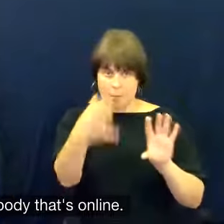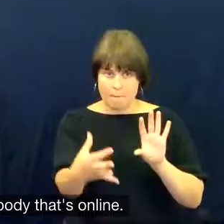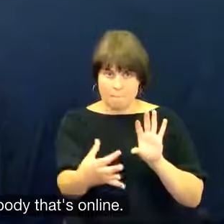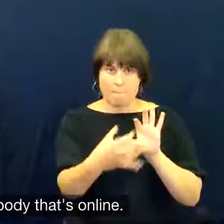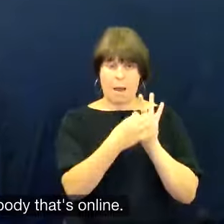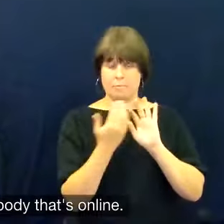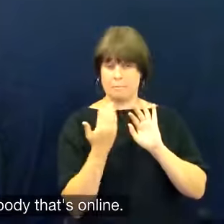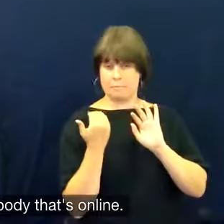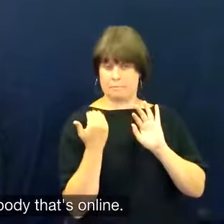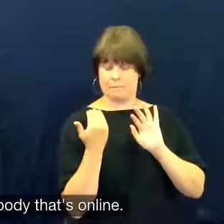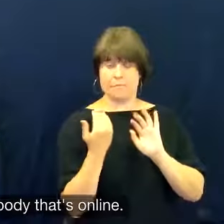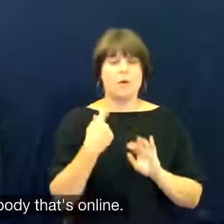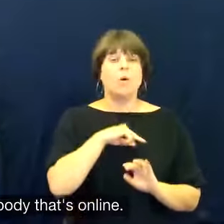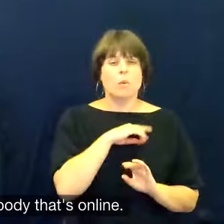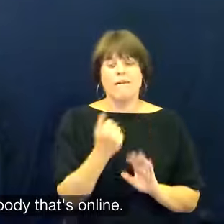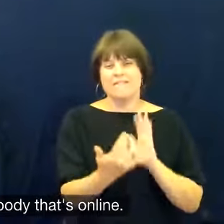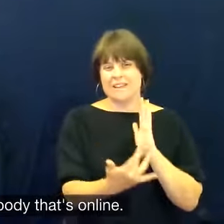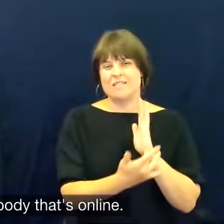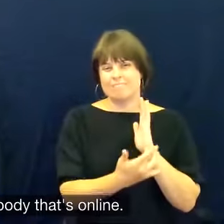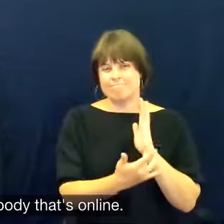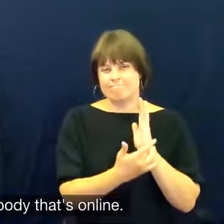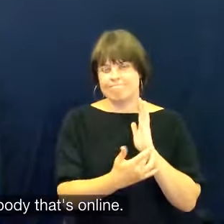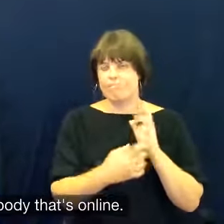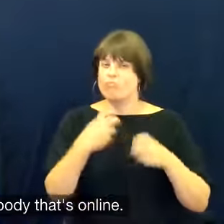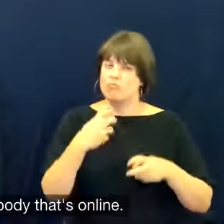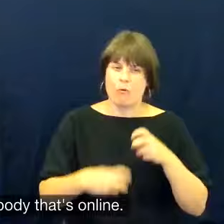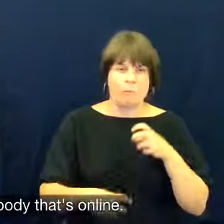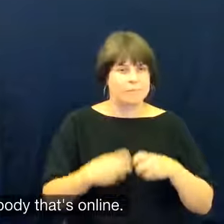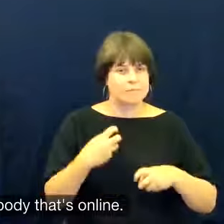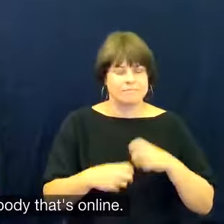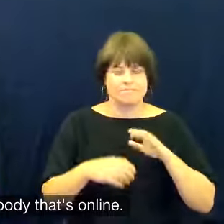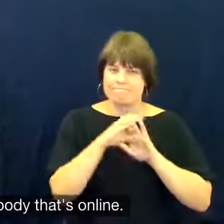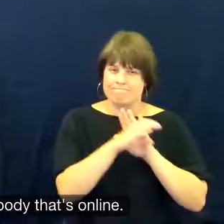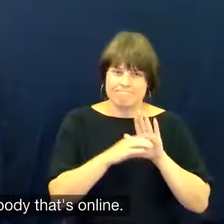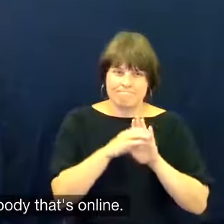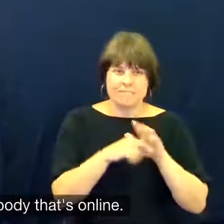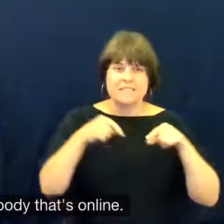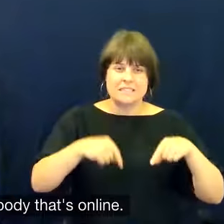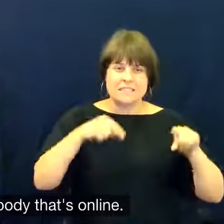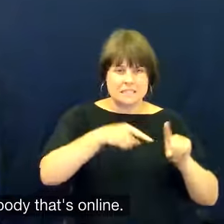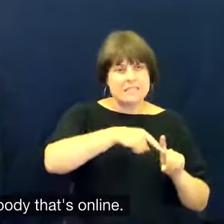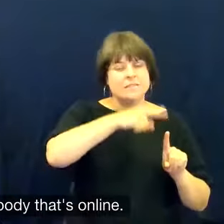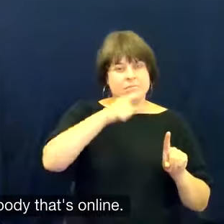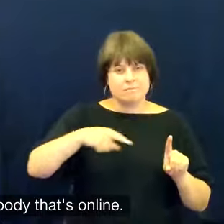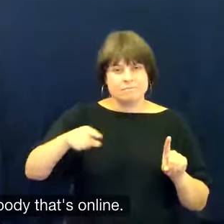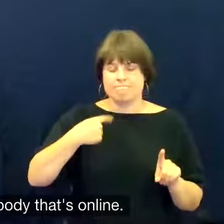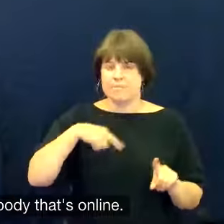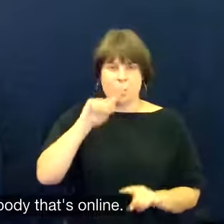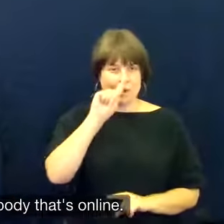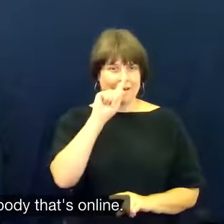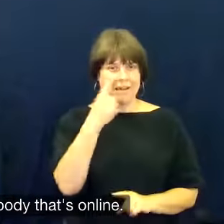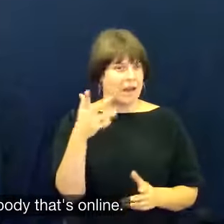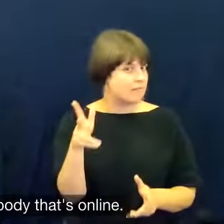late, we are having technical difficulties here at Expression Australia, and we can't get